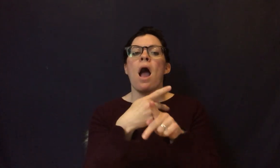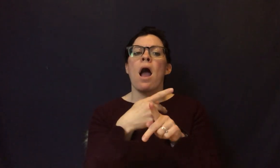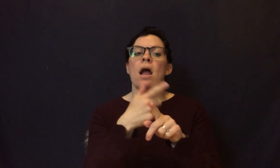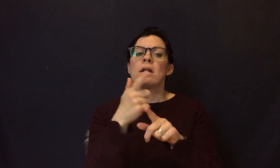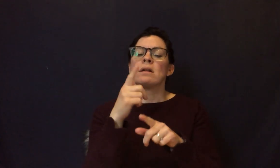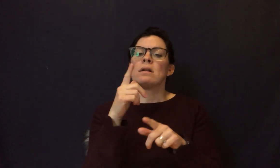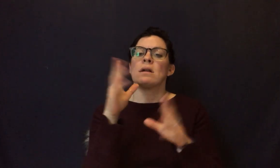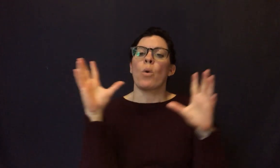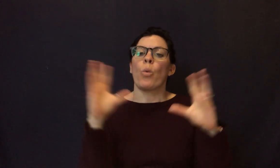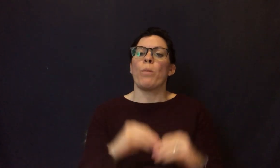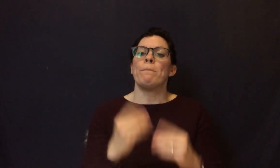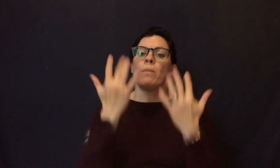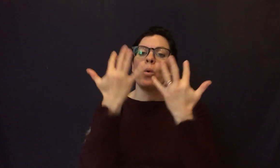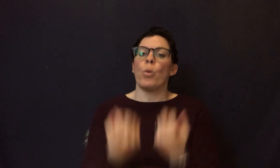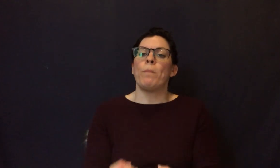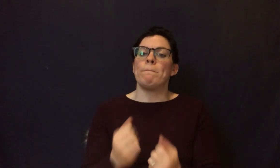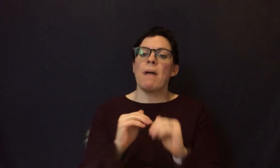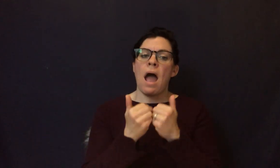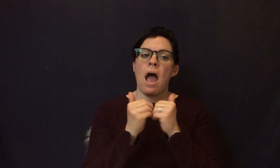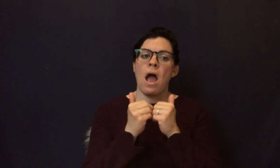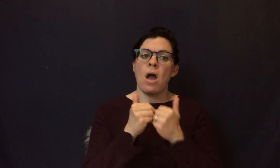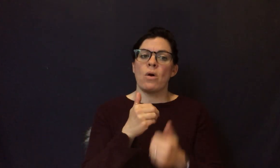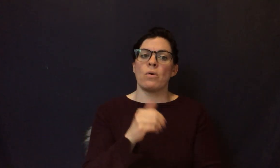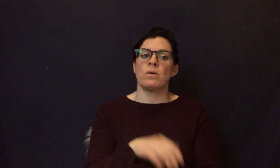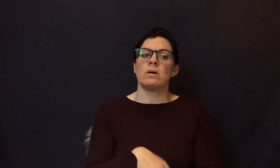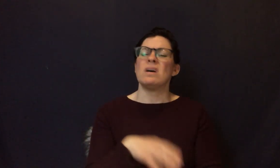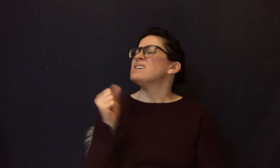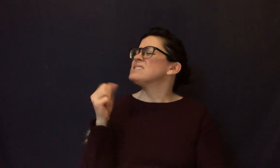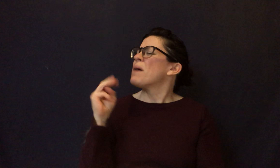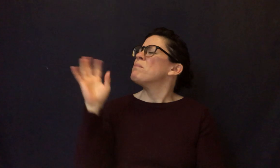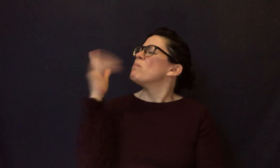Huh? Come on, Sam, wake up. What's a type A fire extinguisher?